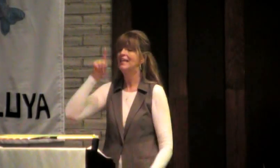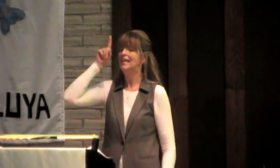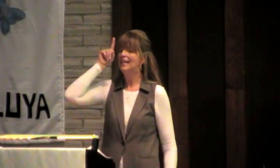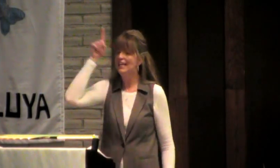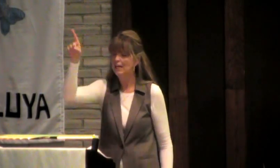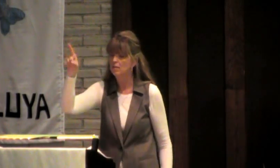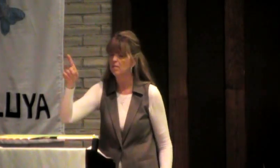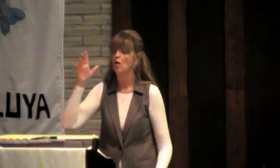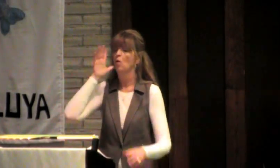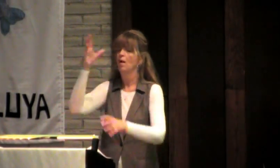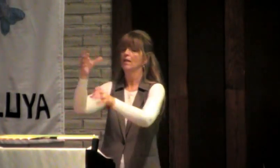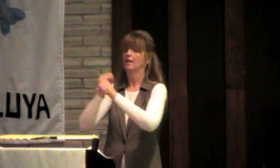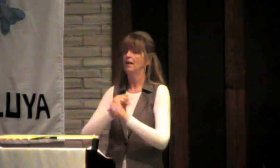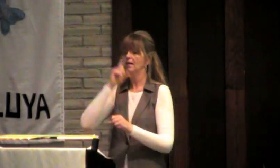have eternal life in him."